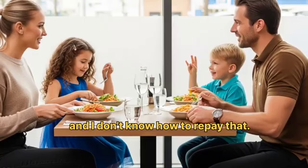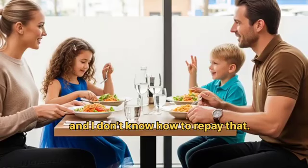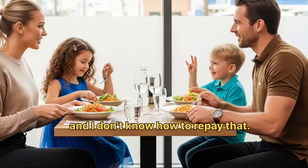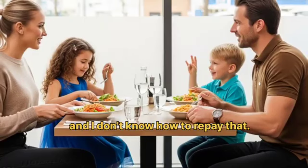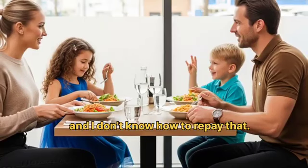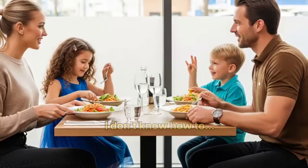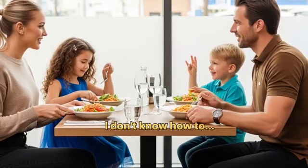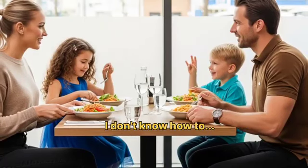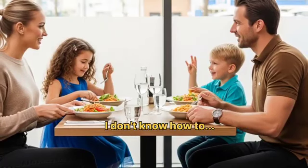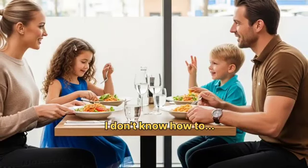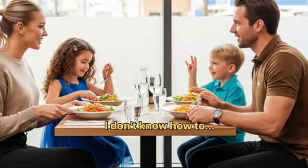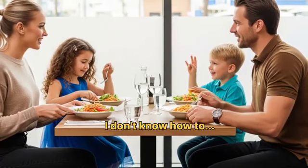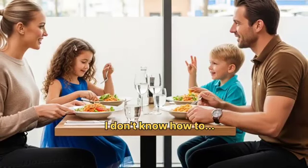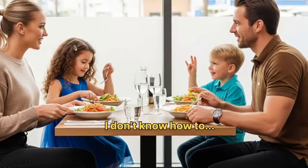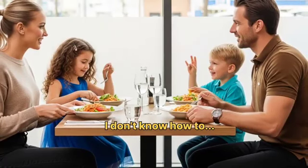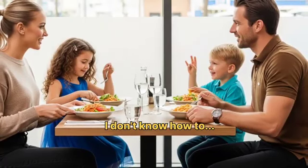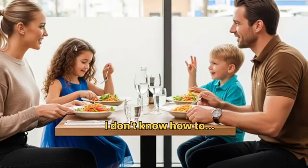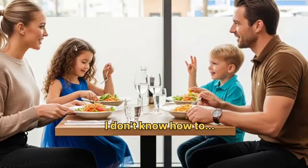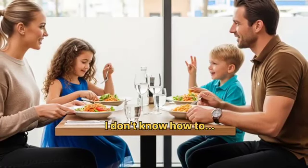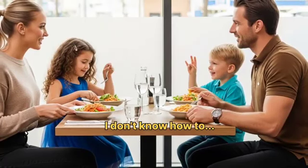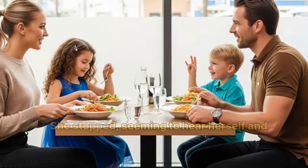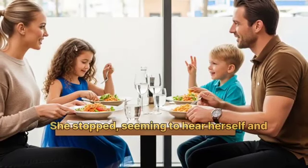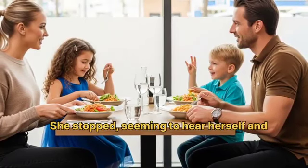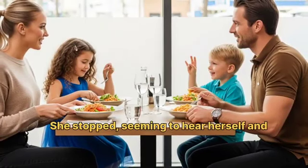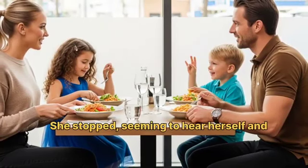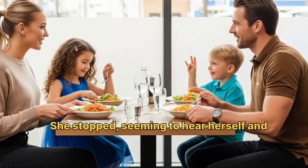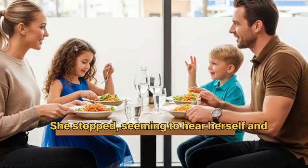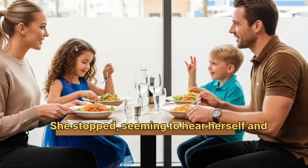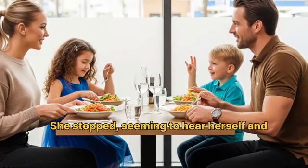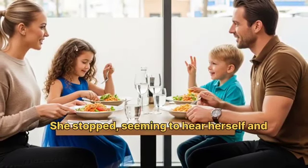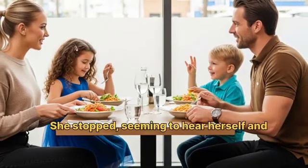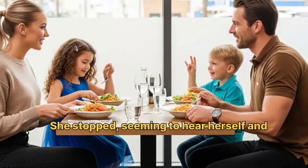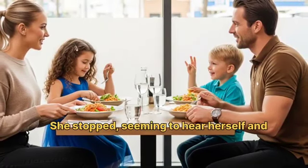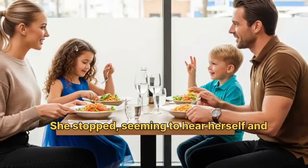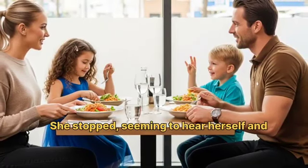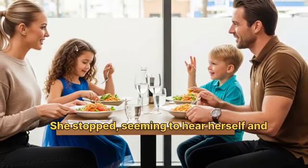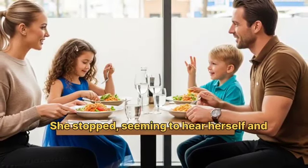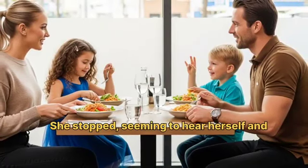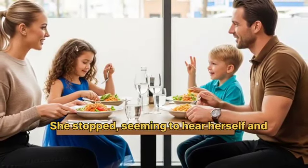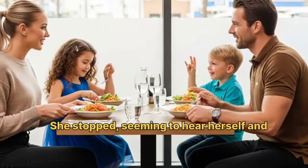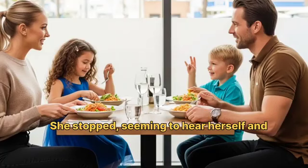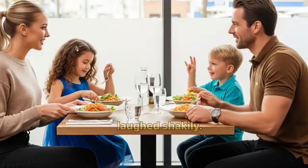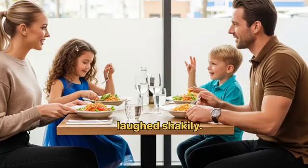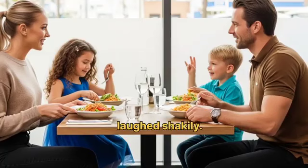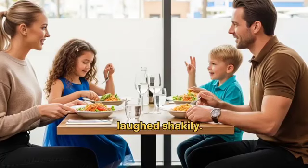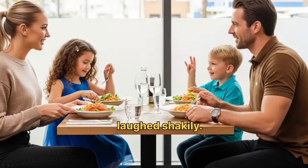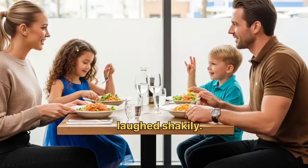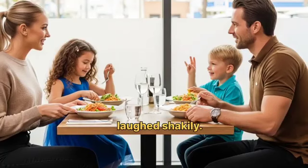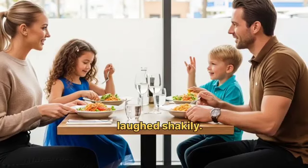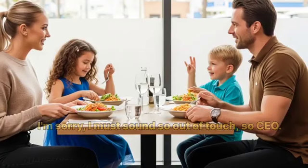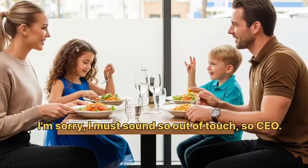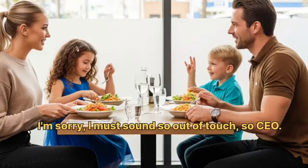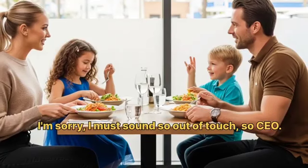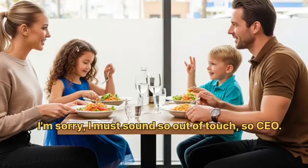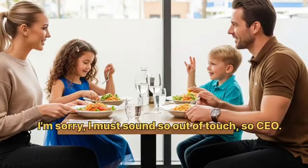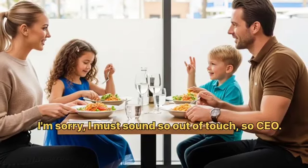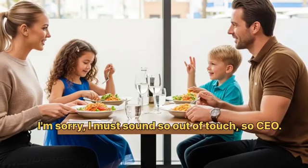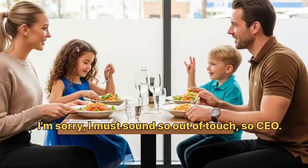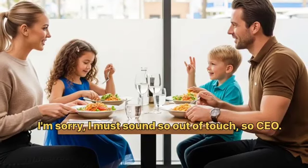that. I don't know how to... She stopped, seeming to hear herself, and laughed shakily. I'm sorry. I must